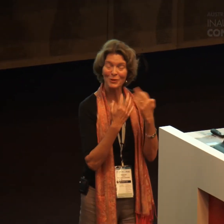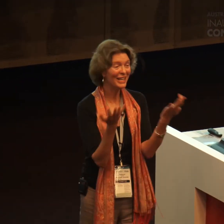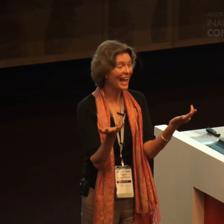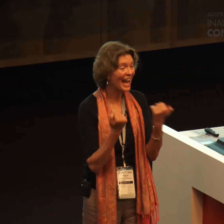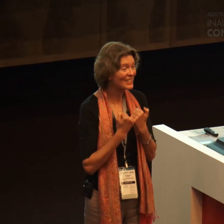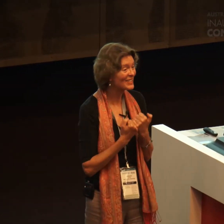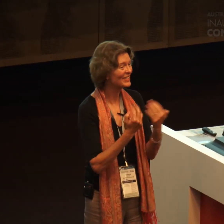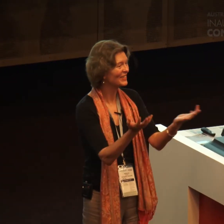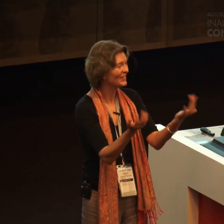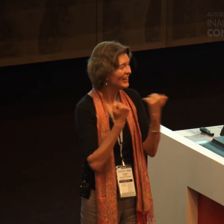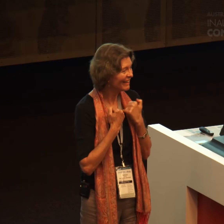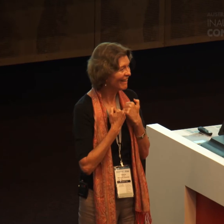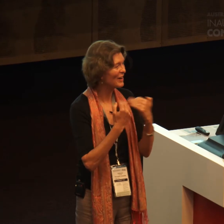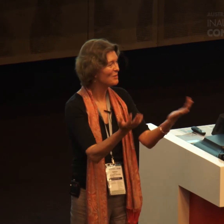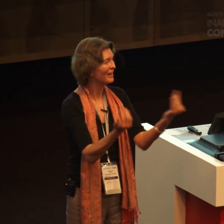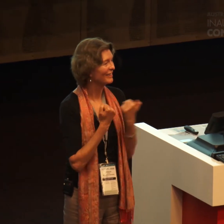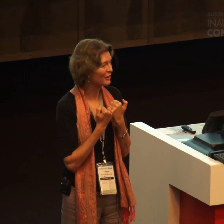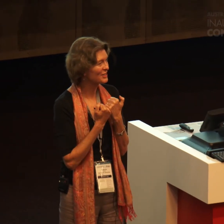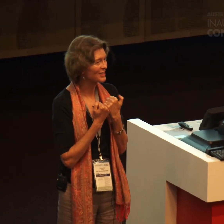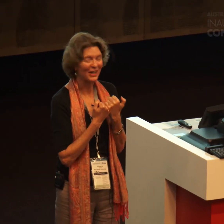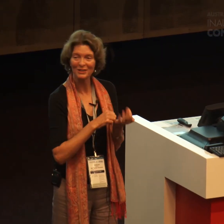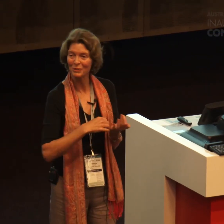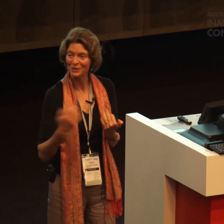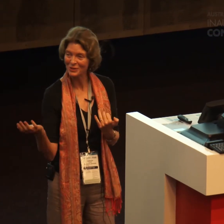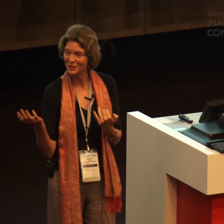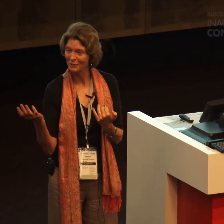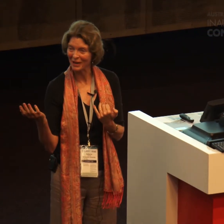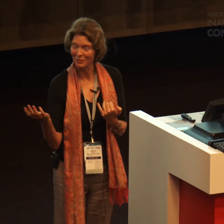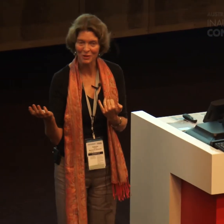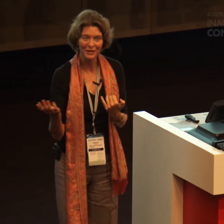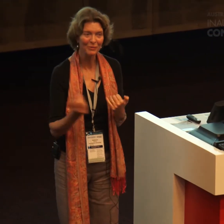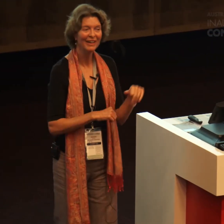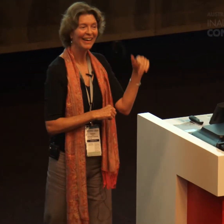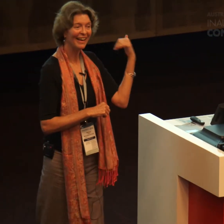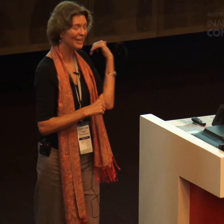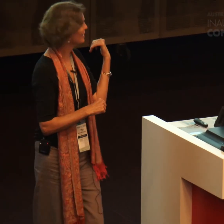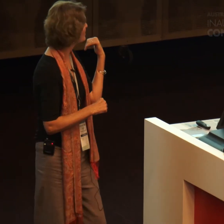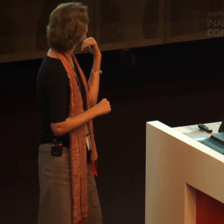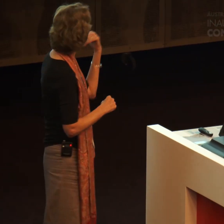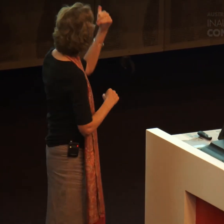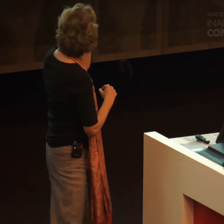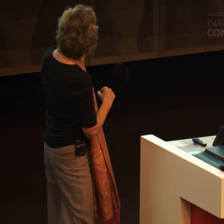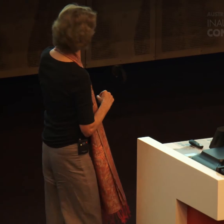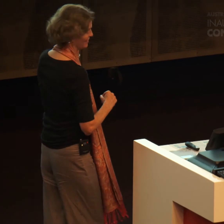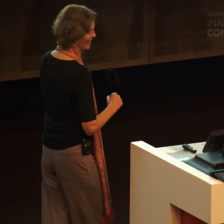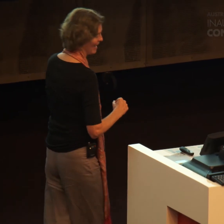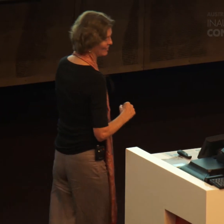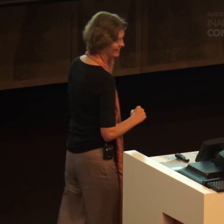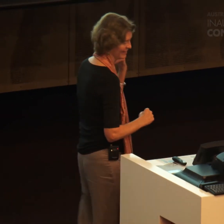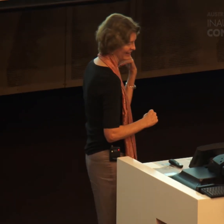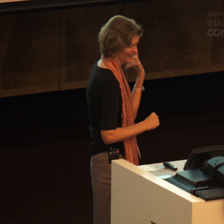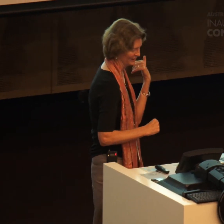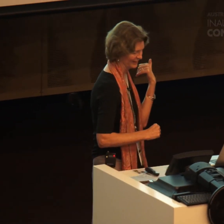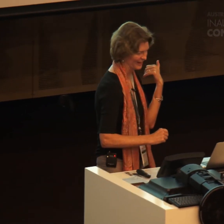gave a recast to encourage the child to produce the grammatical morpheme, and he persists in leaving it